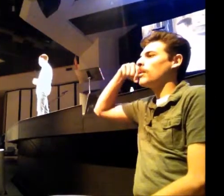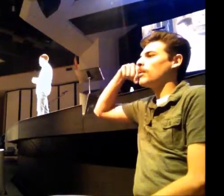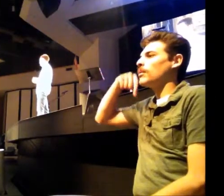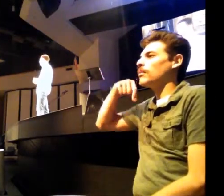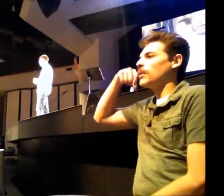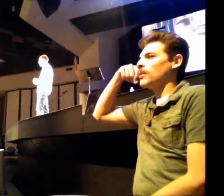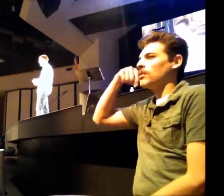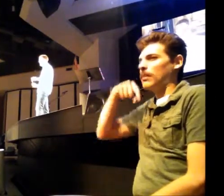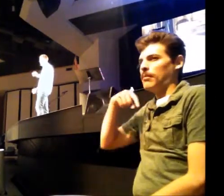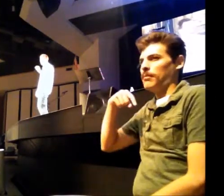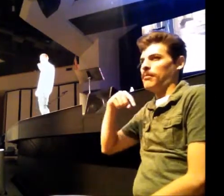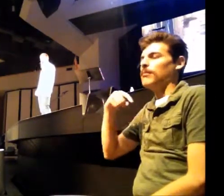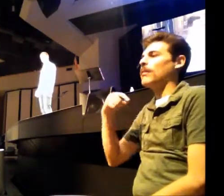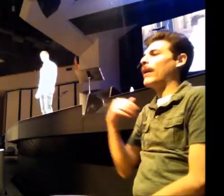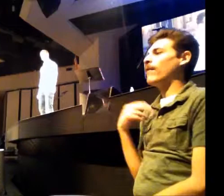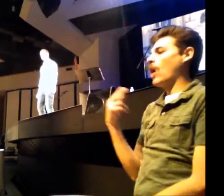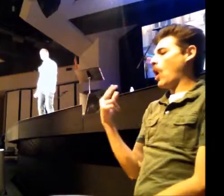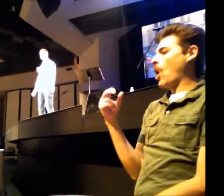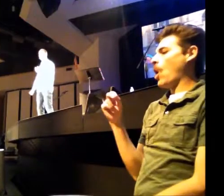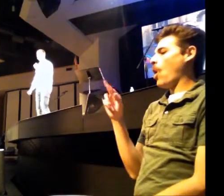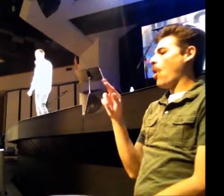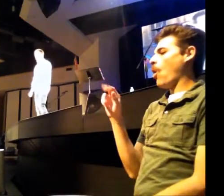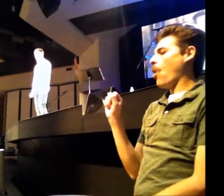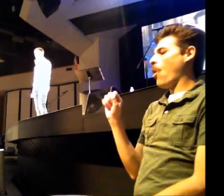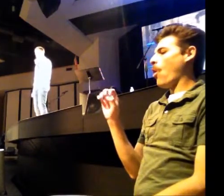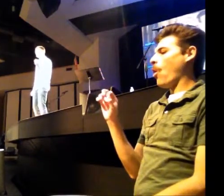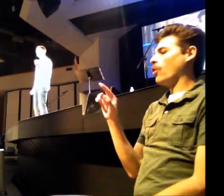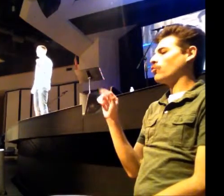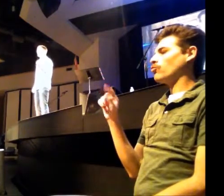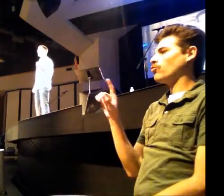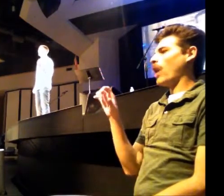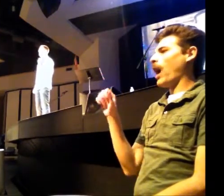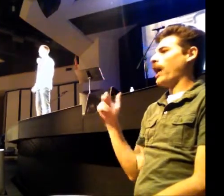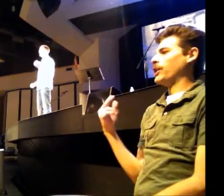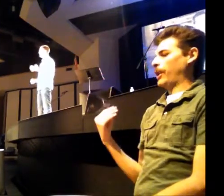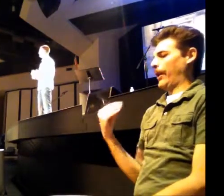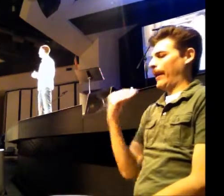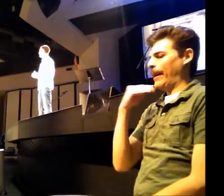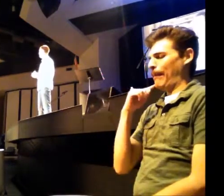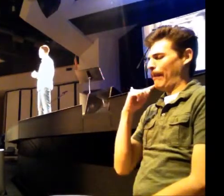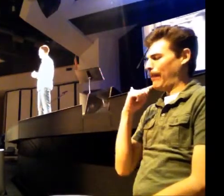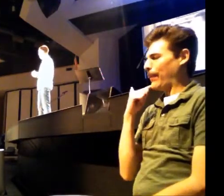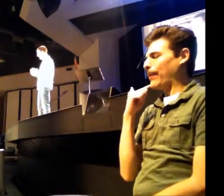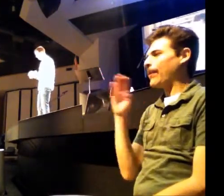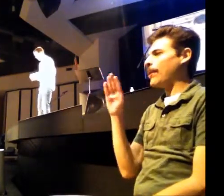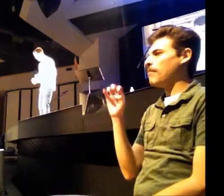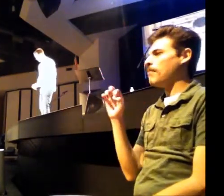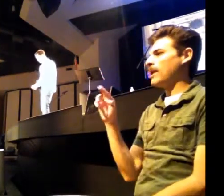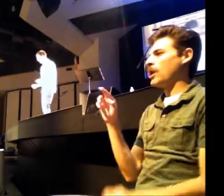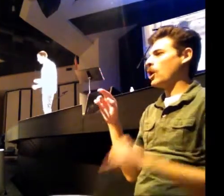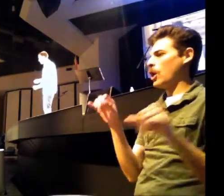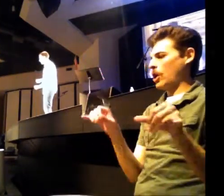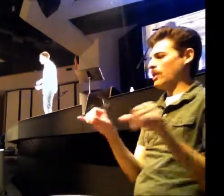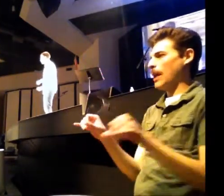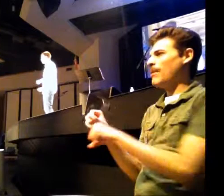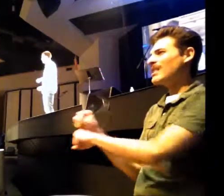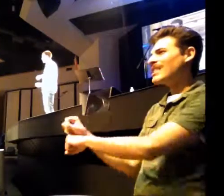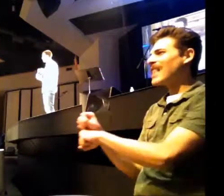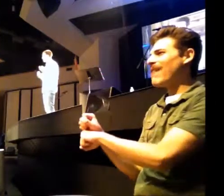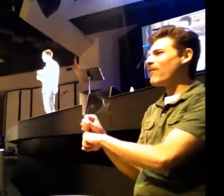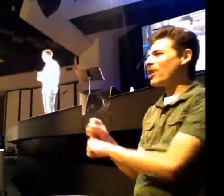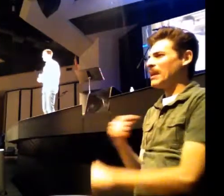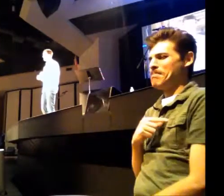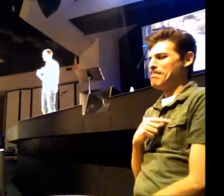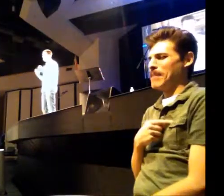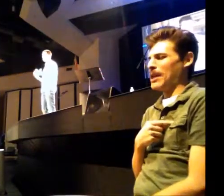pucker and make your eyes water. And it will remind you of the bitterness of slavery. Each thing that you ate, each thing that you drank